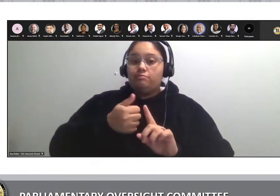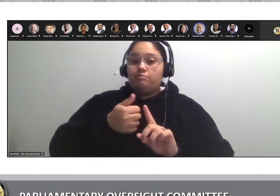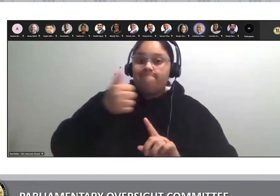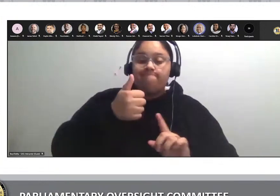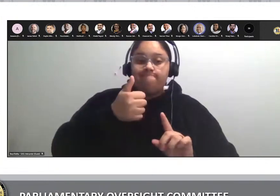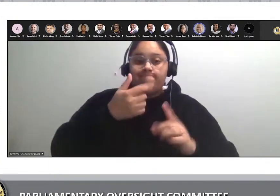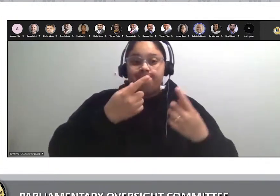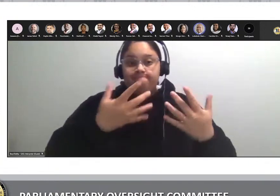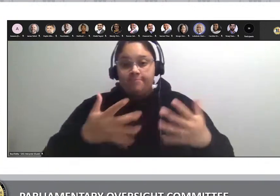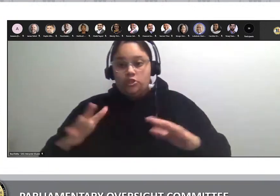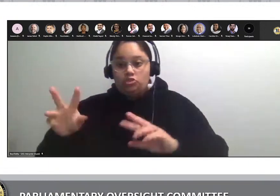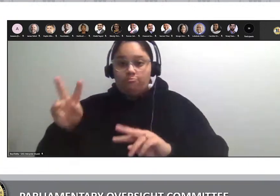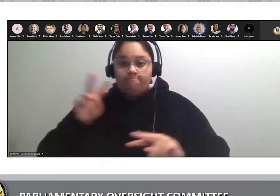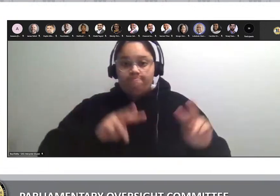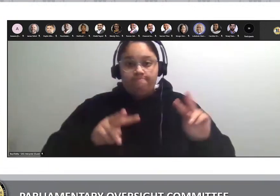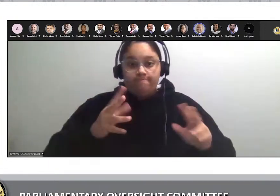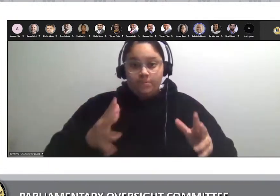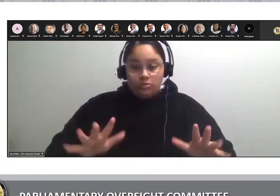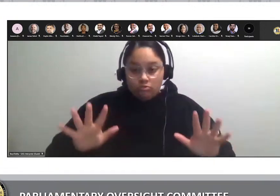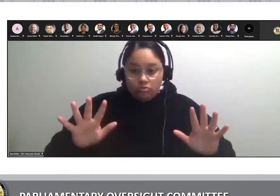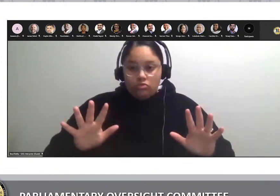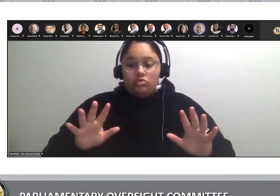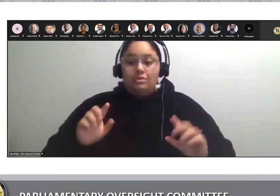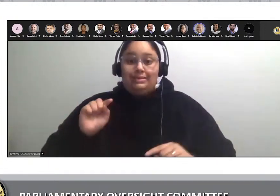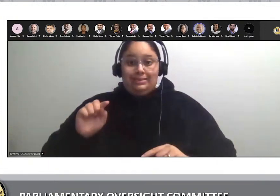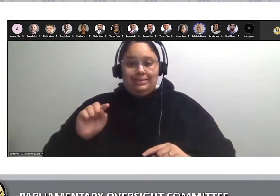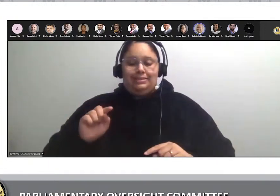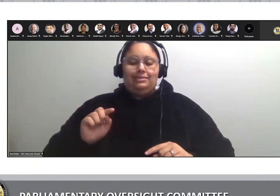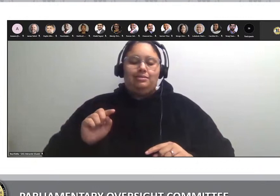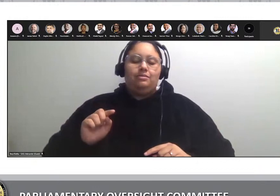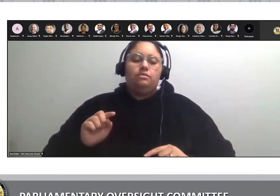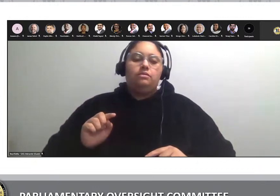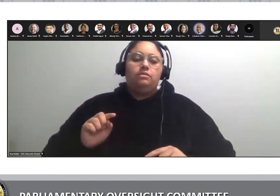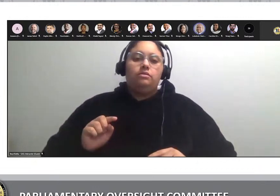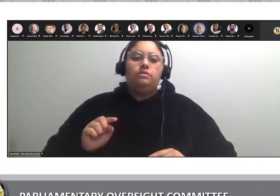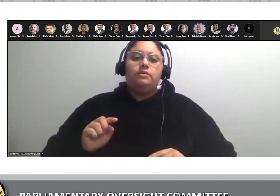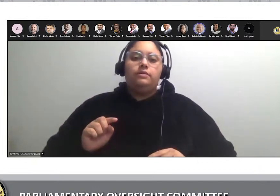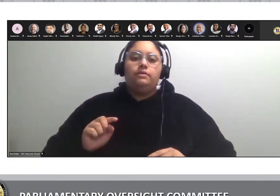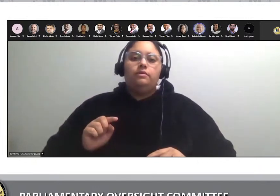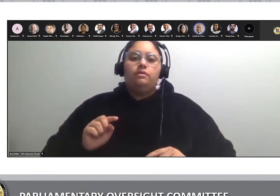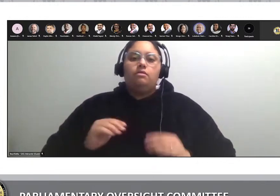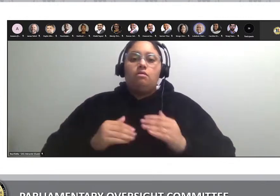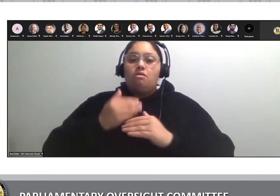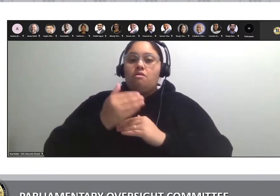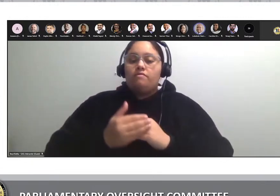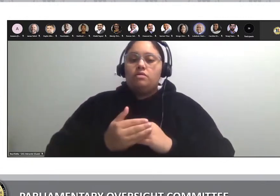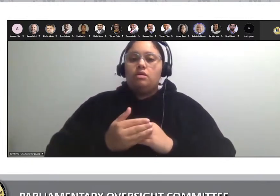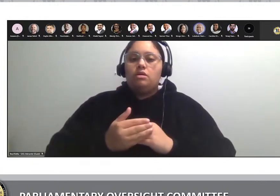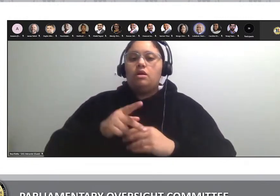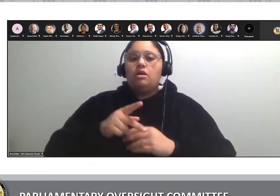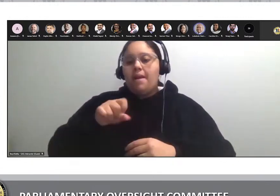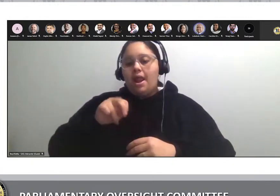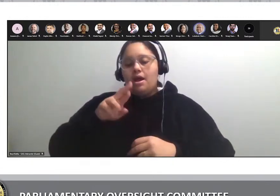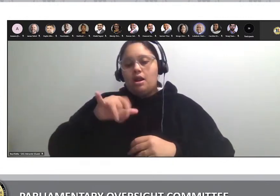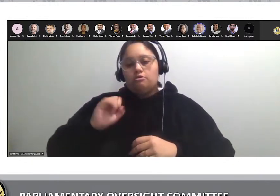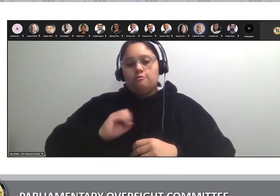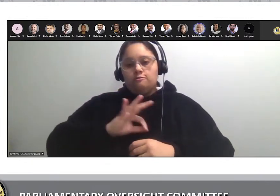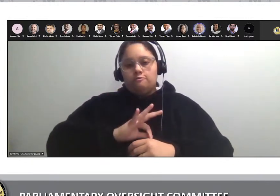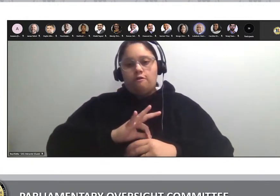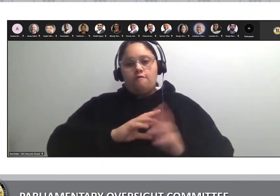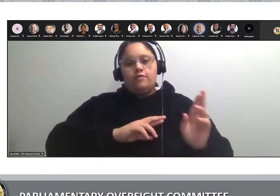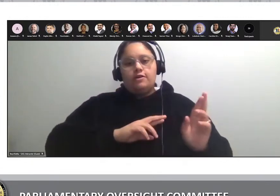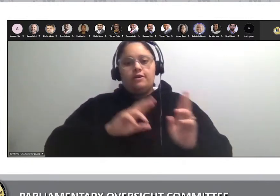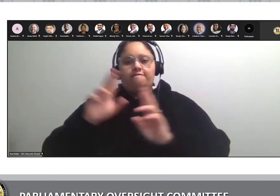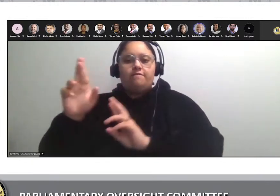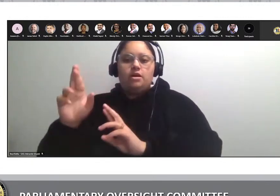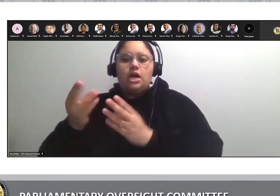made, it is where then that the plenary staff will refer that as